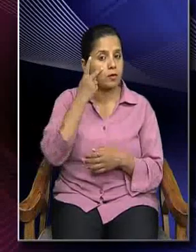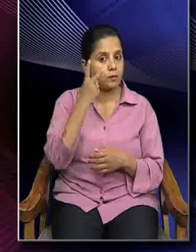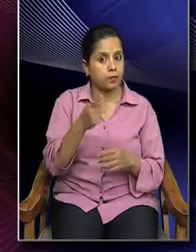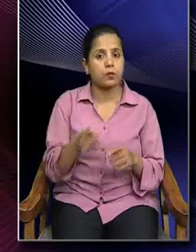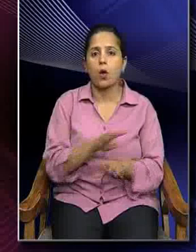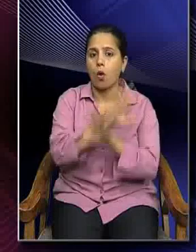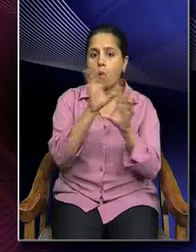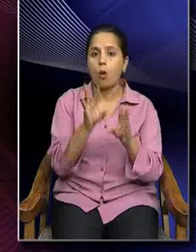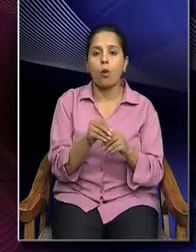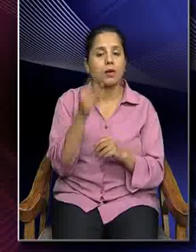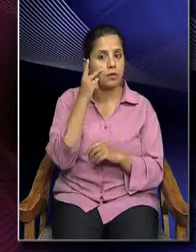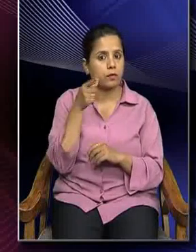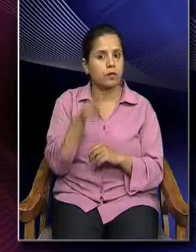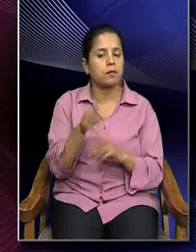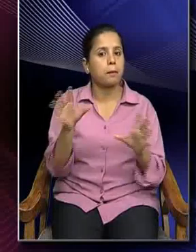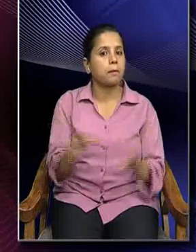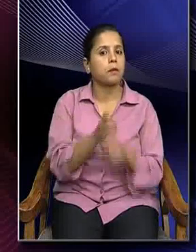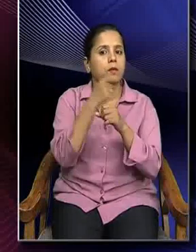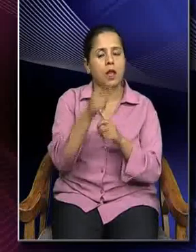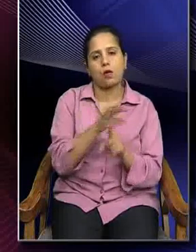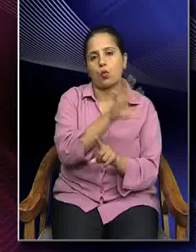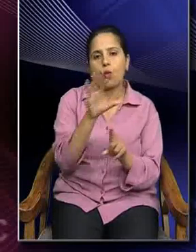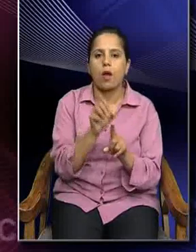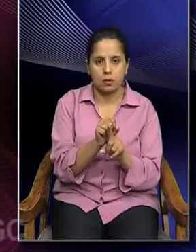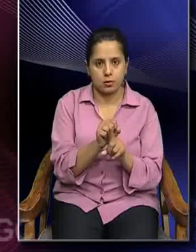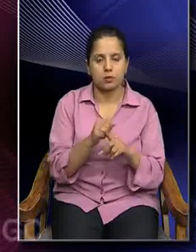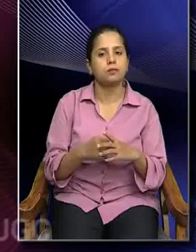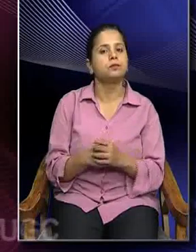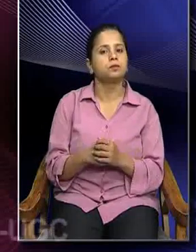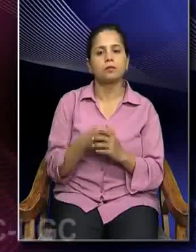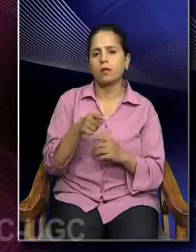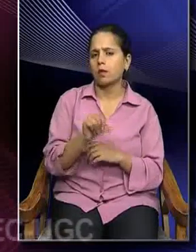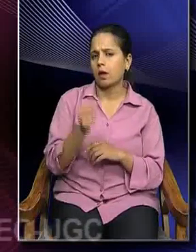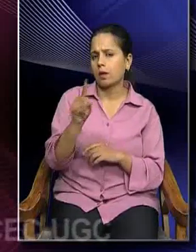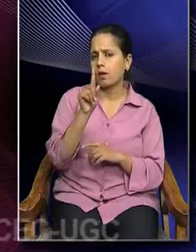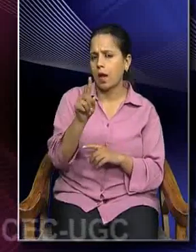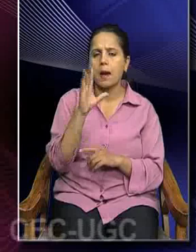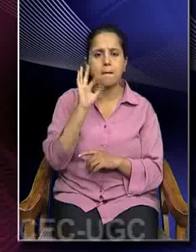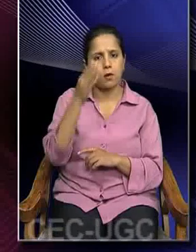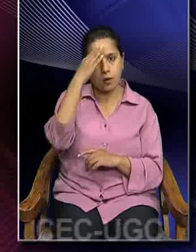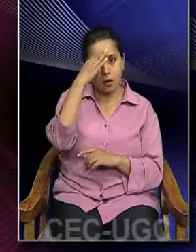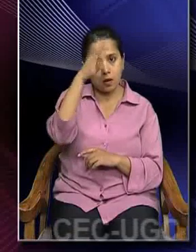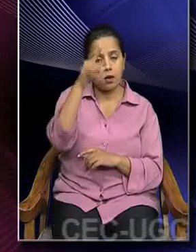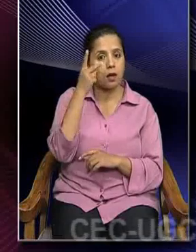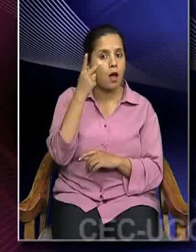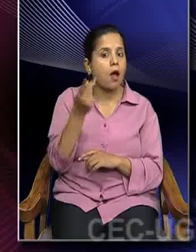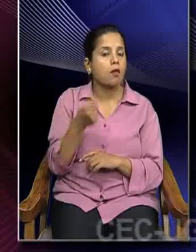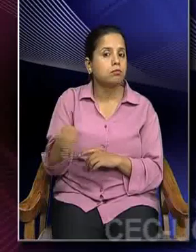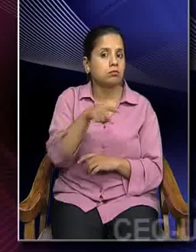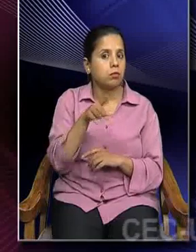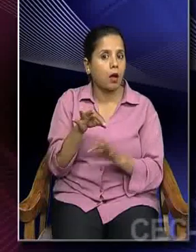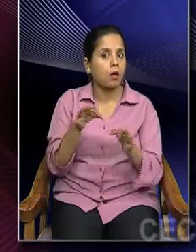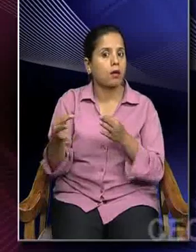all together constitute culture. Another important anthropologist to have given us